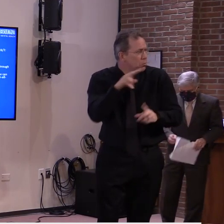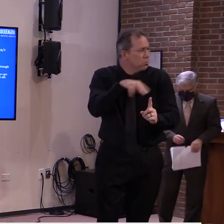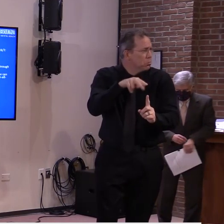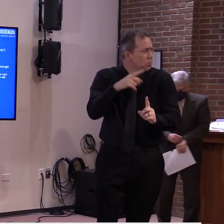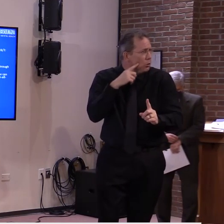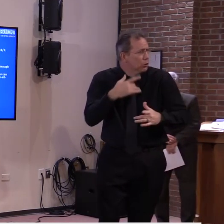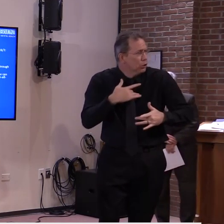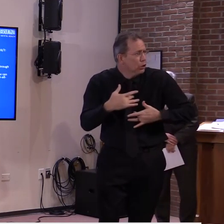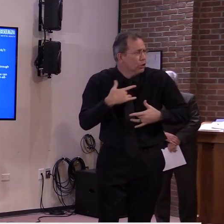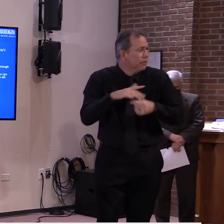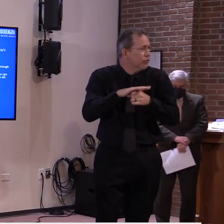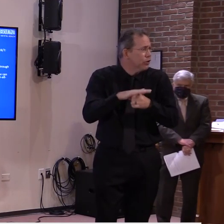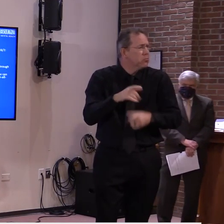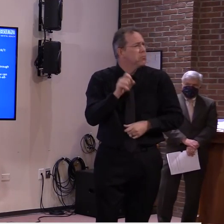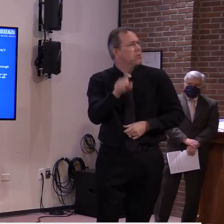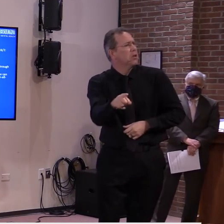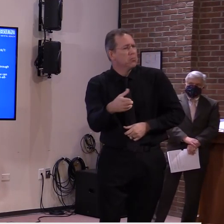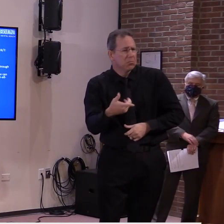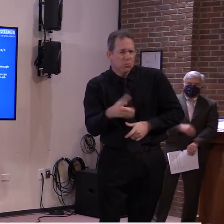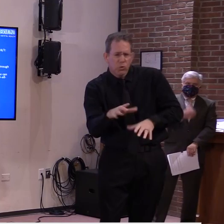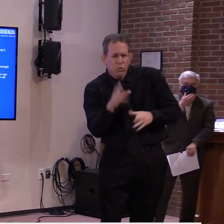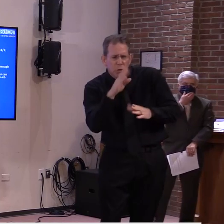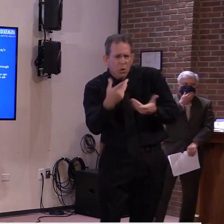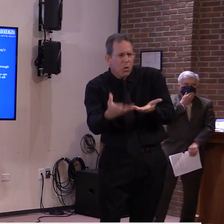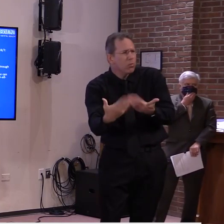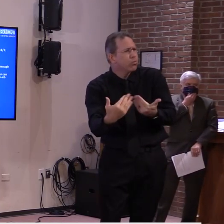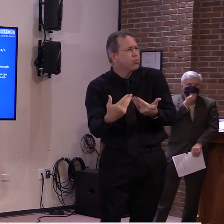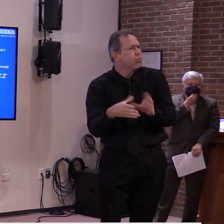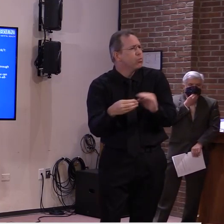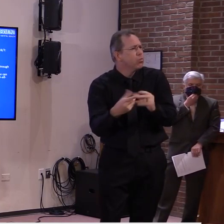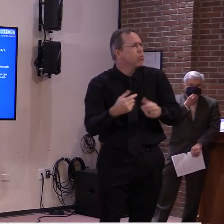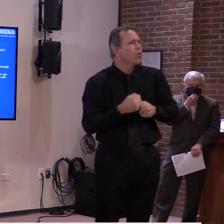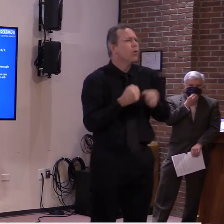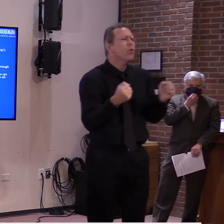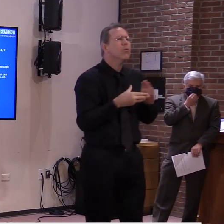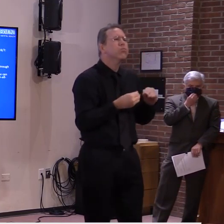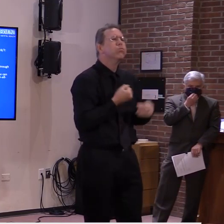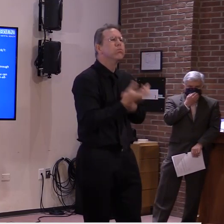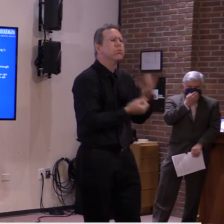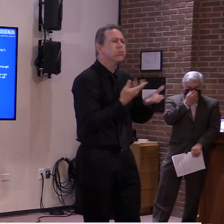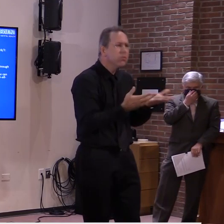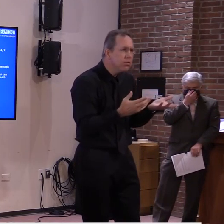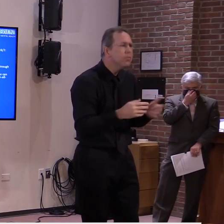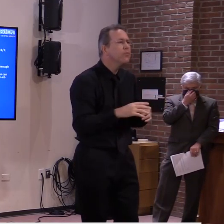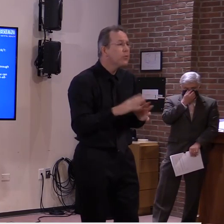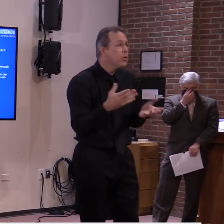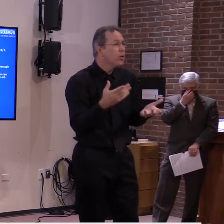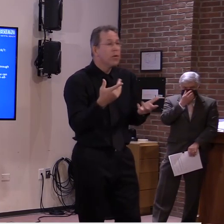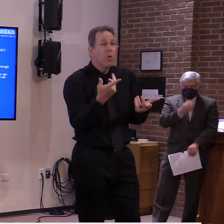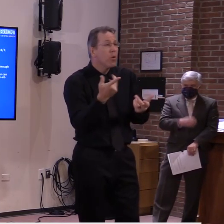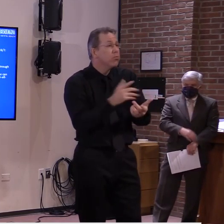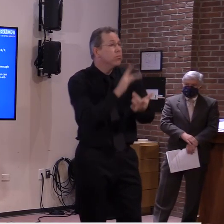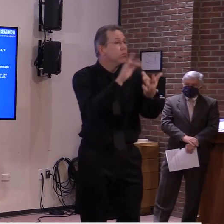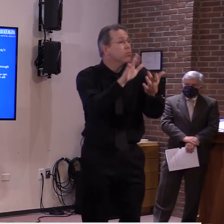health, reach out to your pediatrician or local school. There are many school-based mental health services and supports